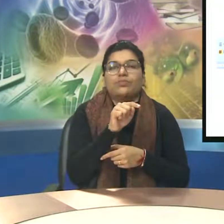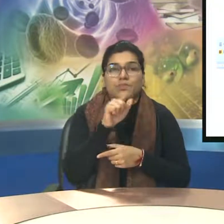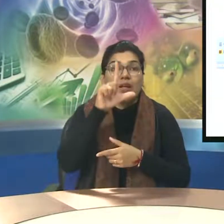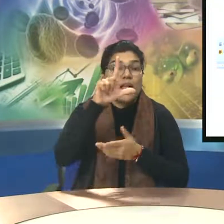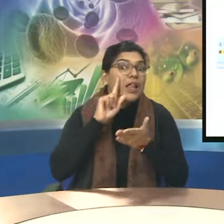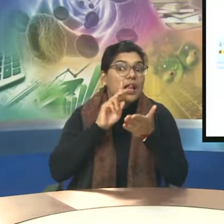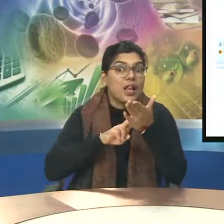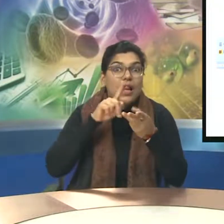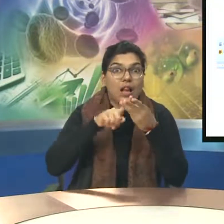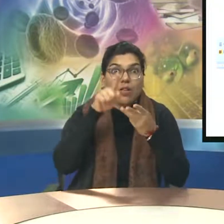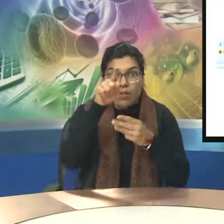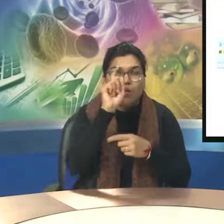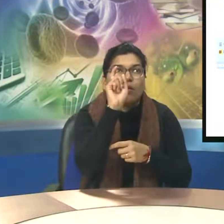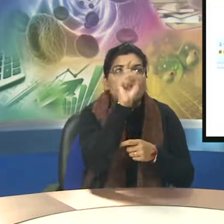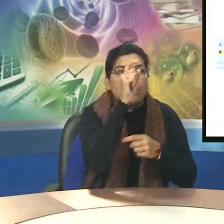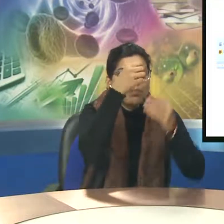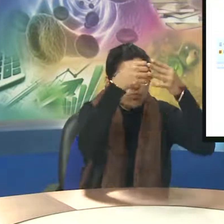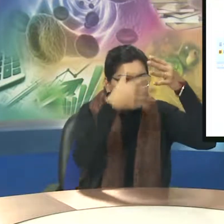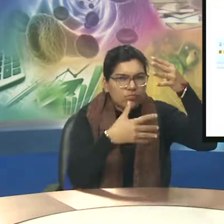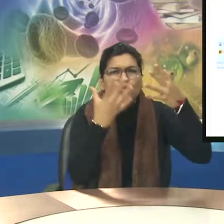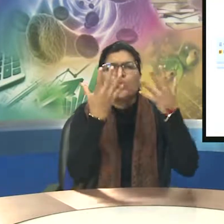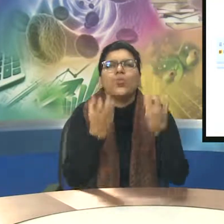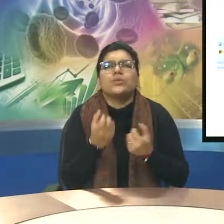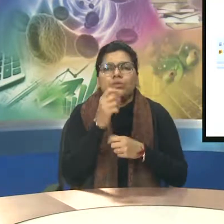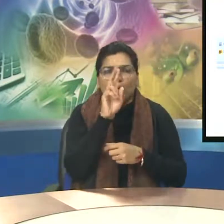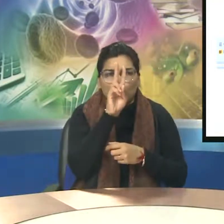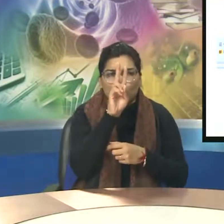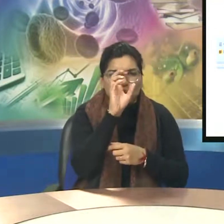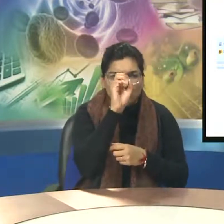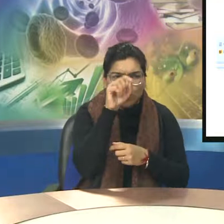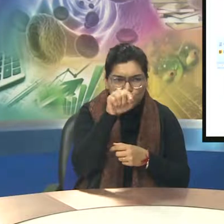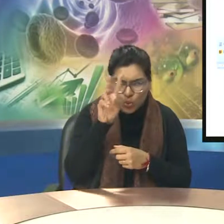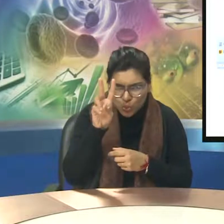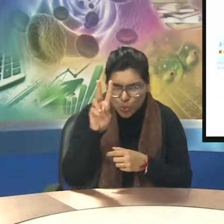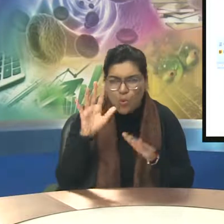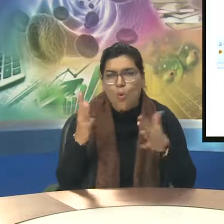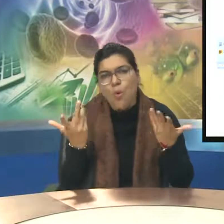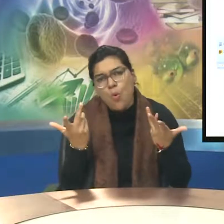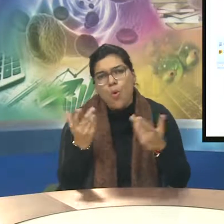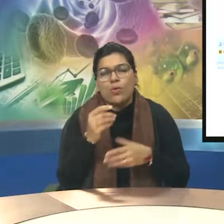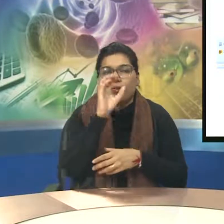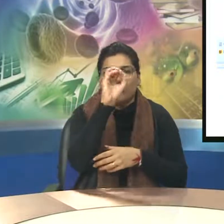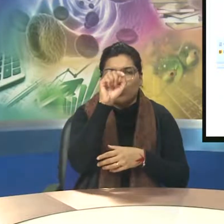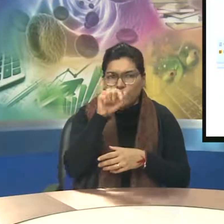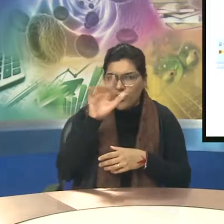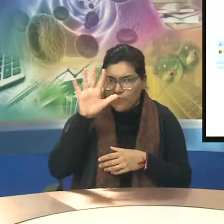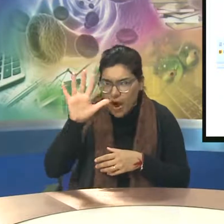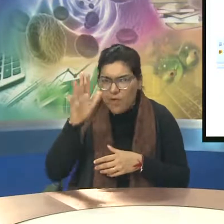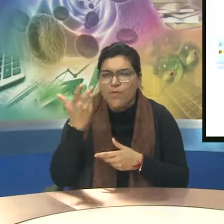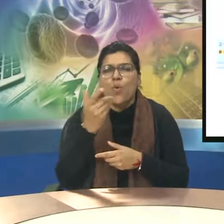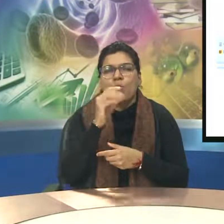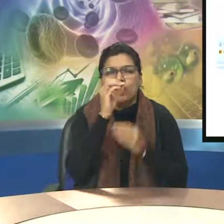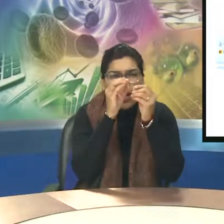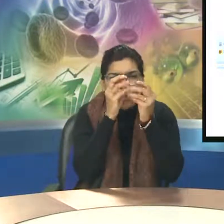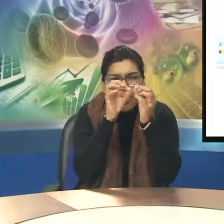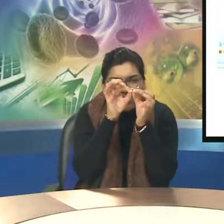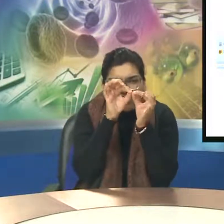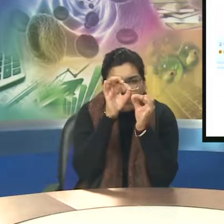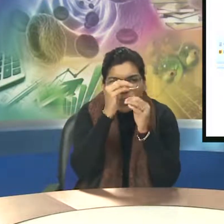paragraph, that is line spacing. line spacing